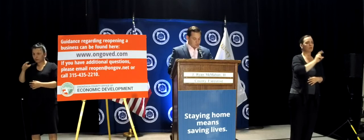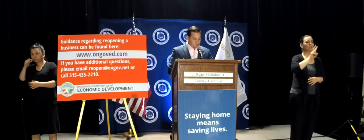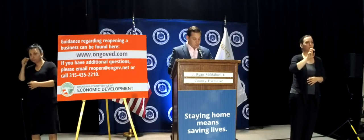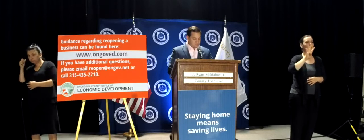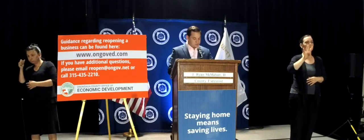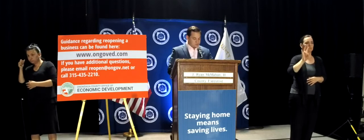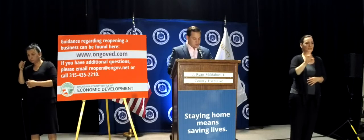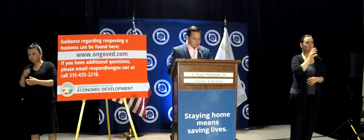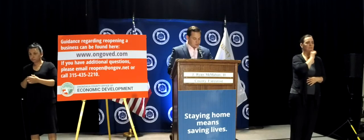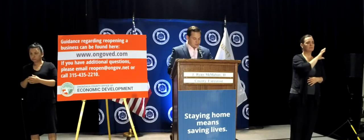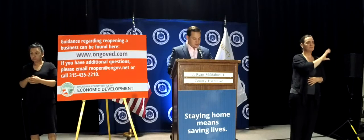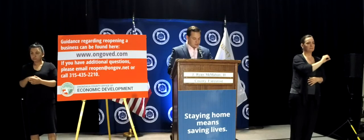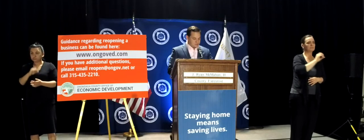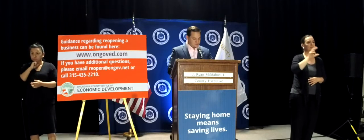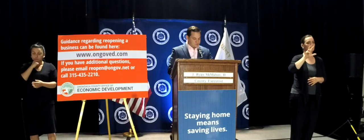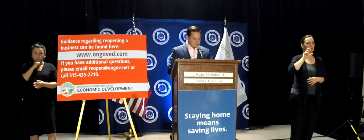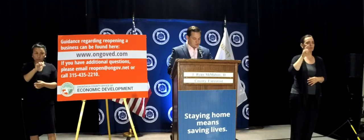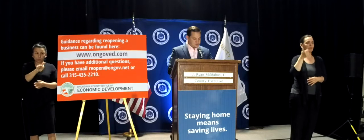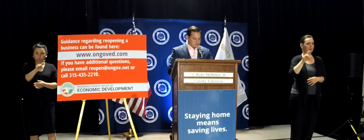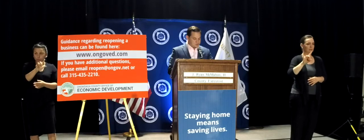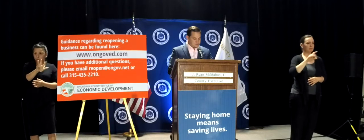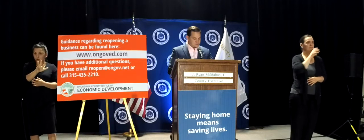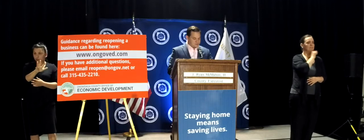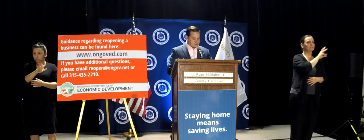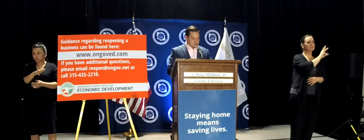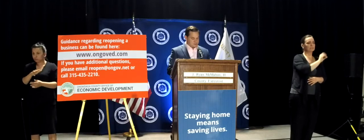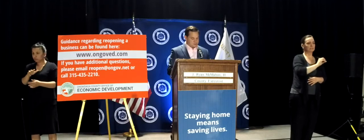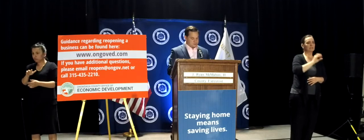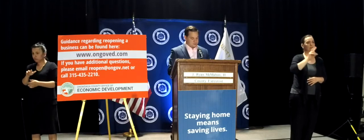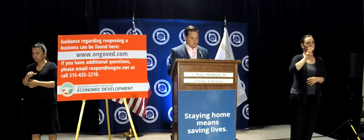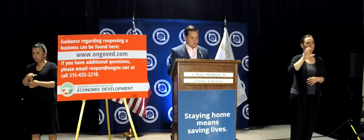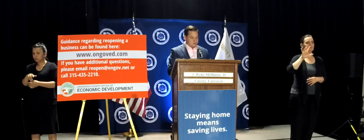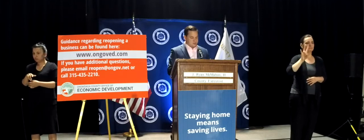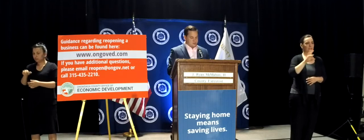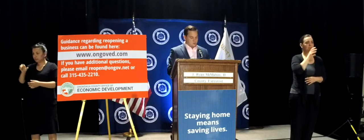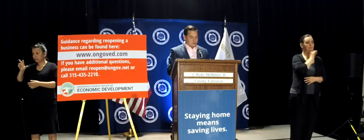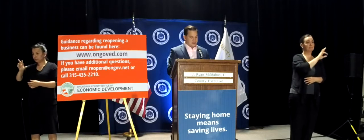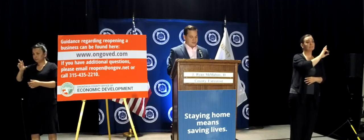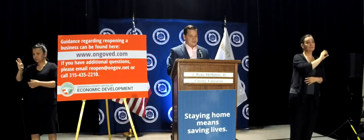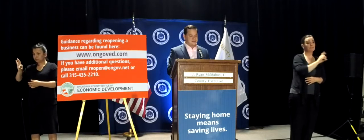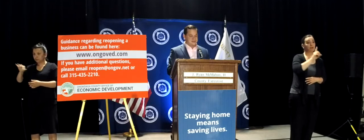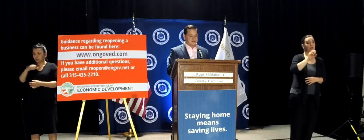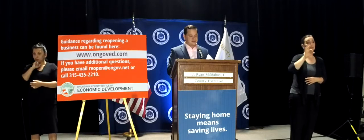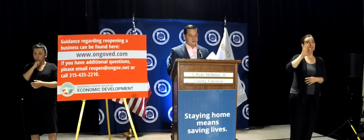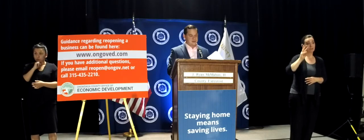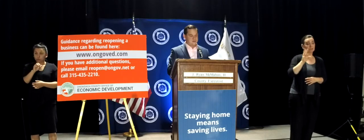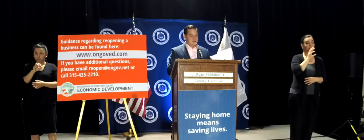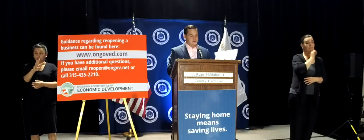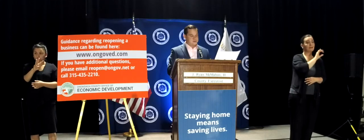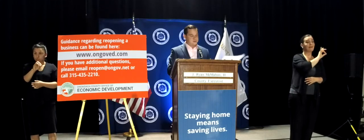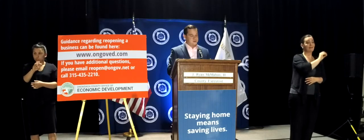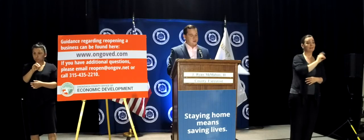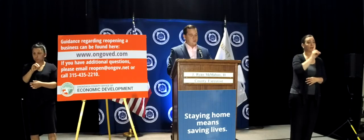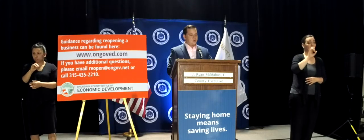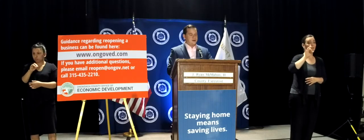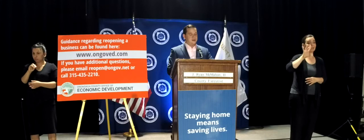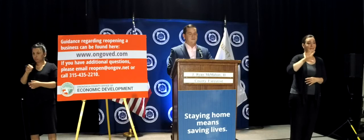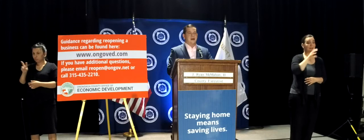247 in their 40s, 318 in their 50s, 257 in their 60s, 196 in their